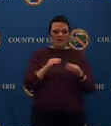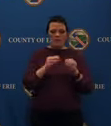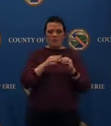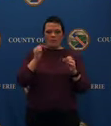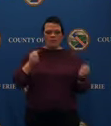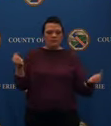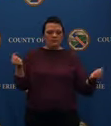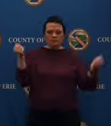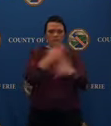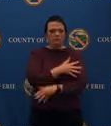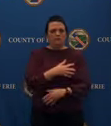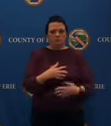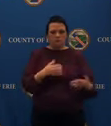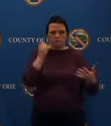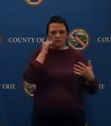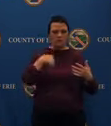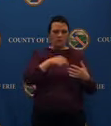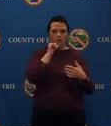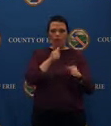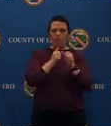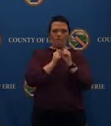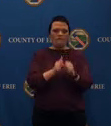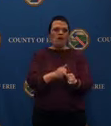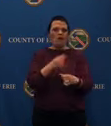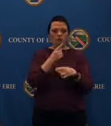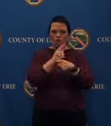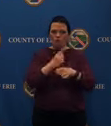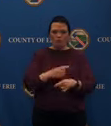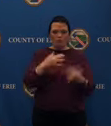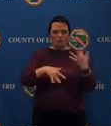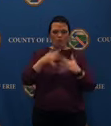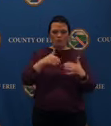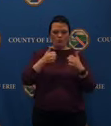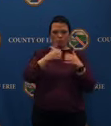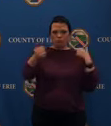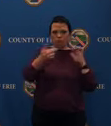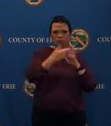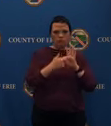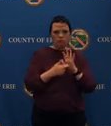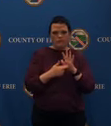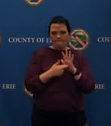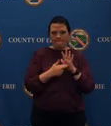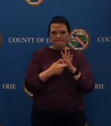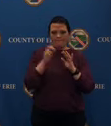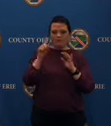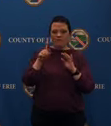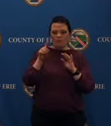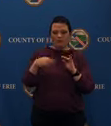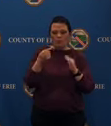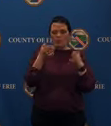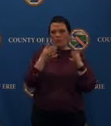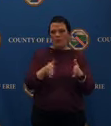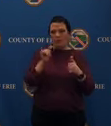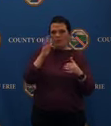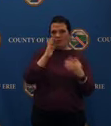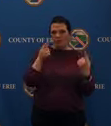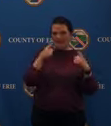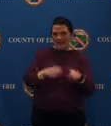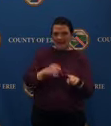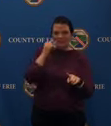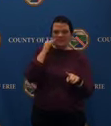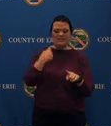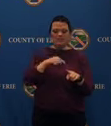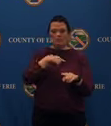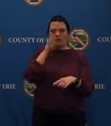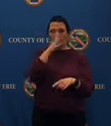the heck out of me if we do not follow proper social distancing guidelines. And the only way that that is going to happen is if we